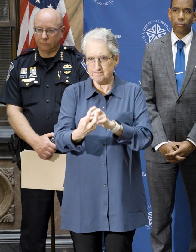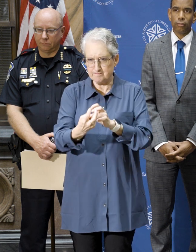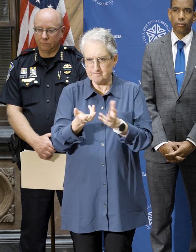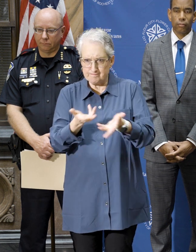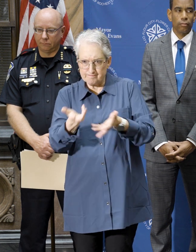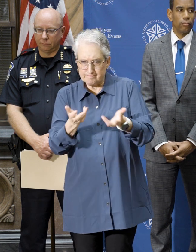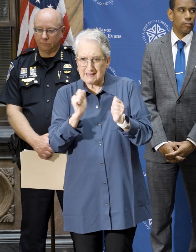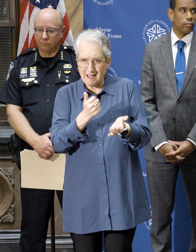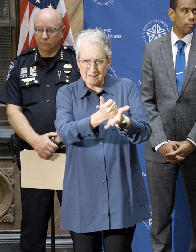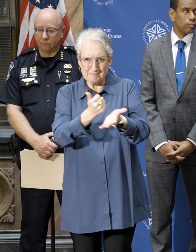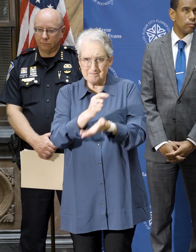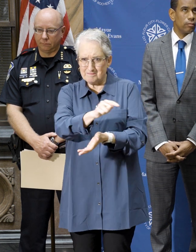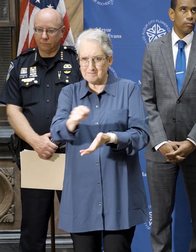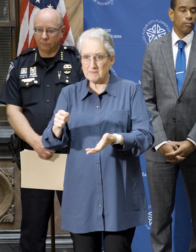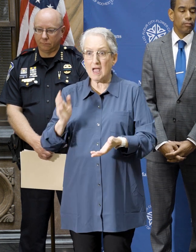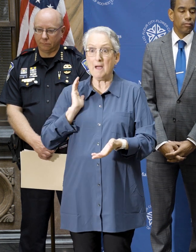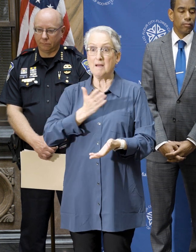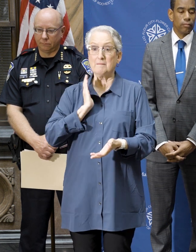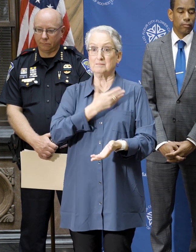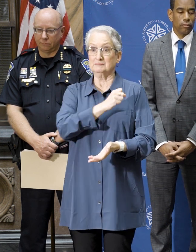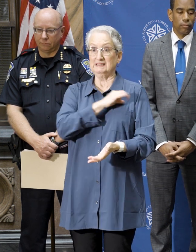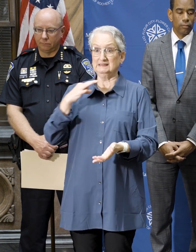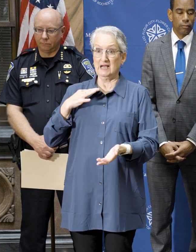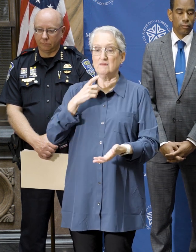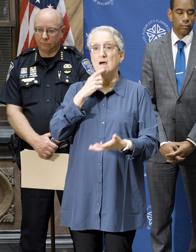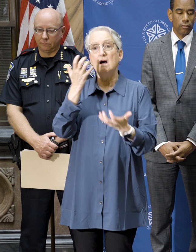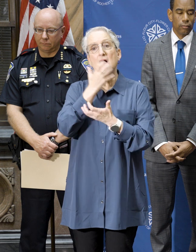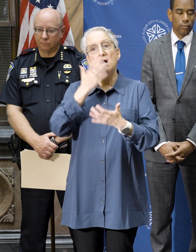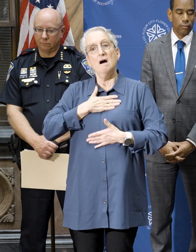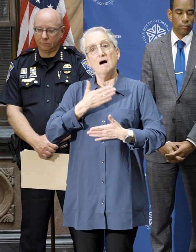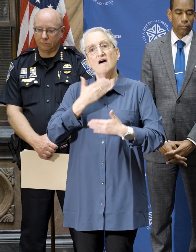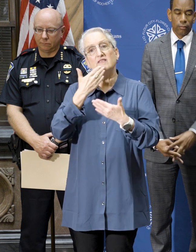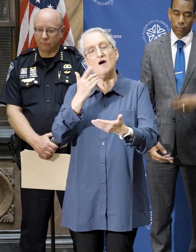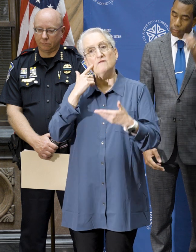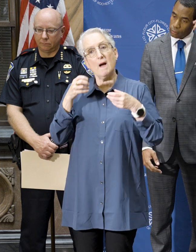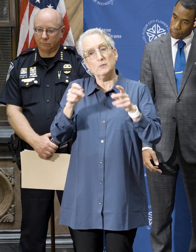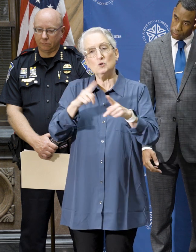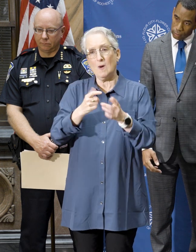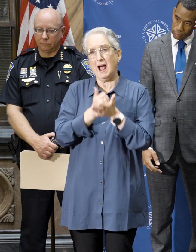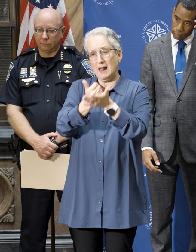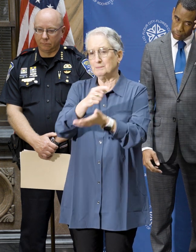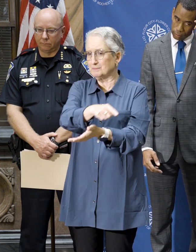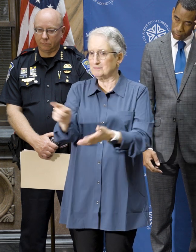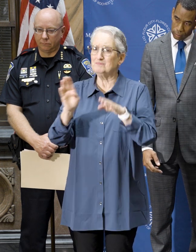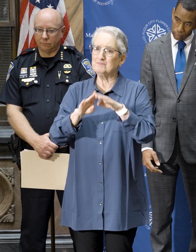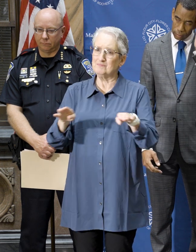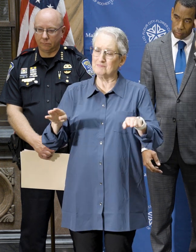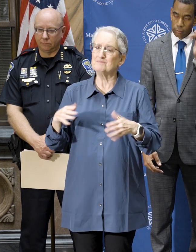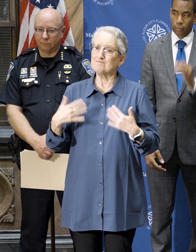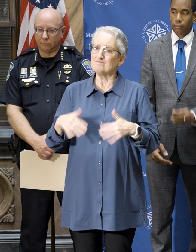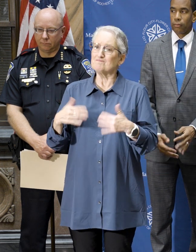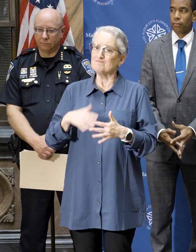help the children we serve in such meaningful ways. This truly is God's work. And this is just one part of